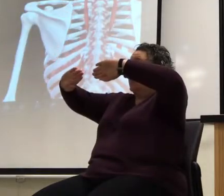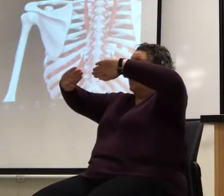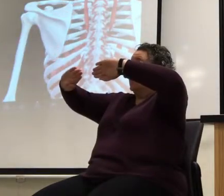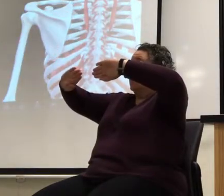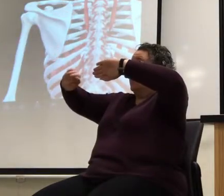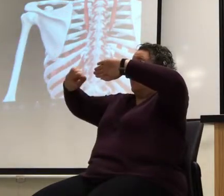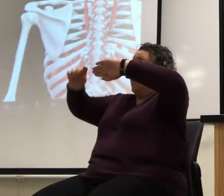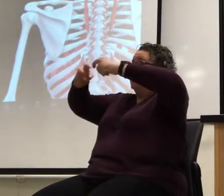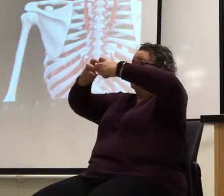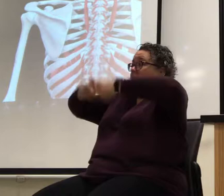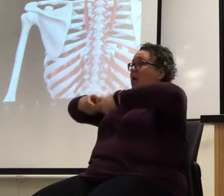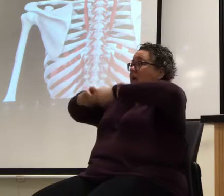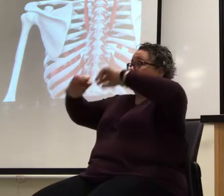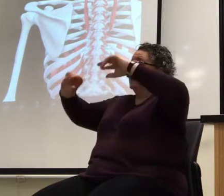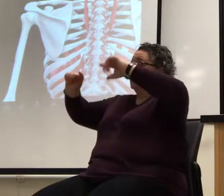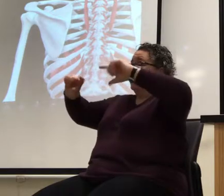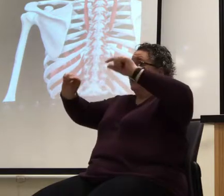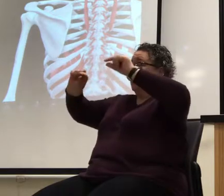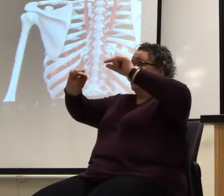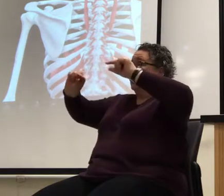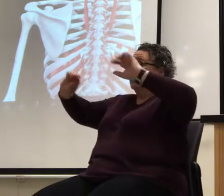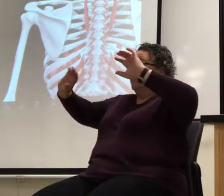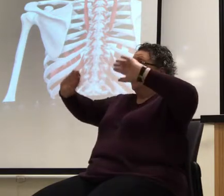You can actually just kind of go on the,